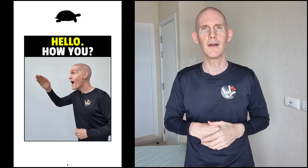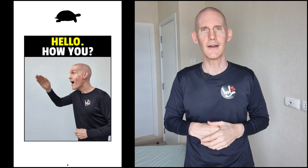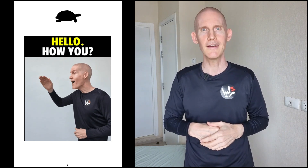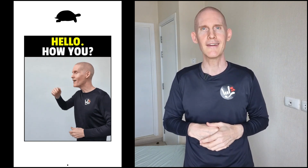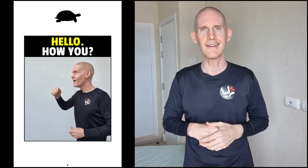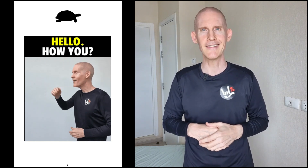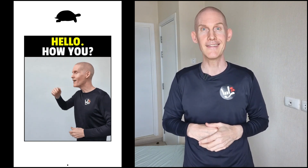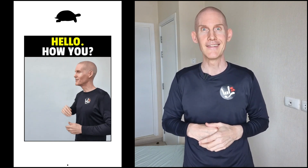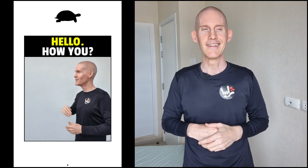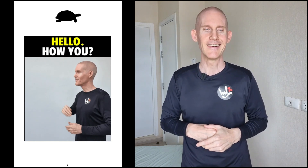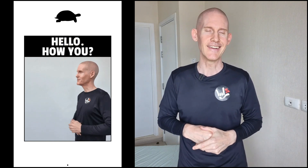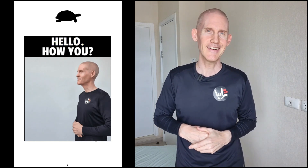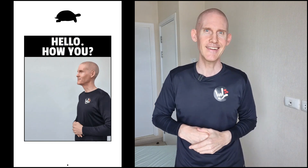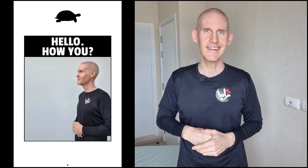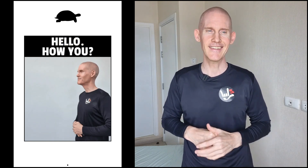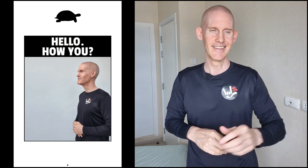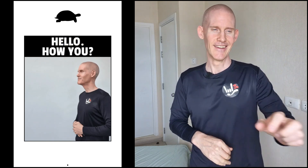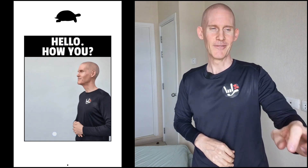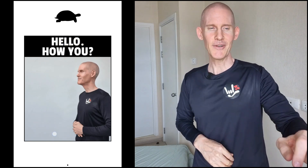speed.